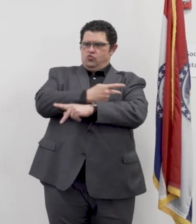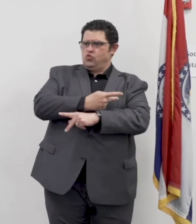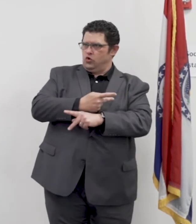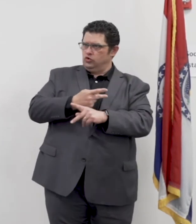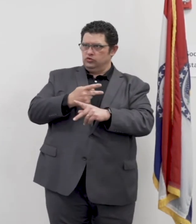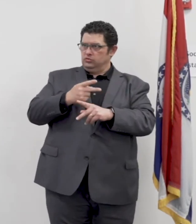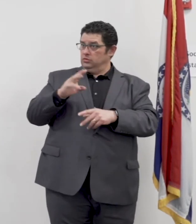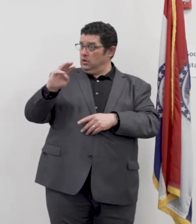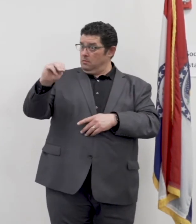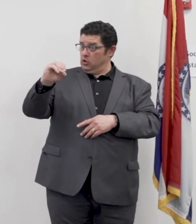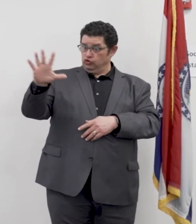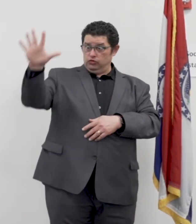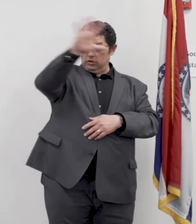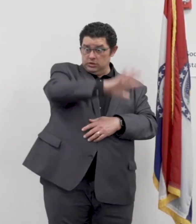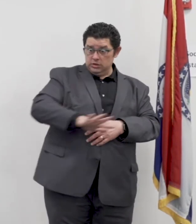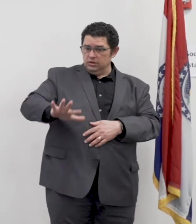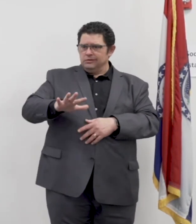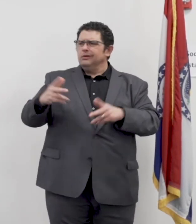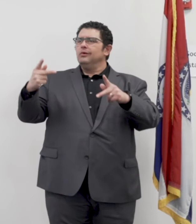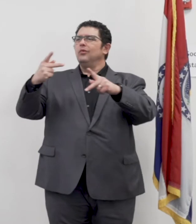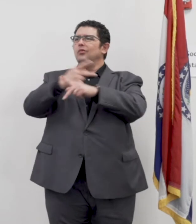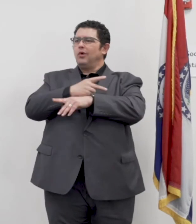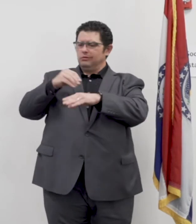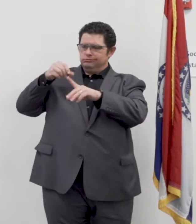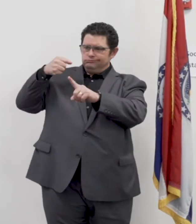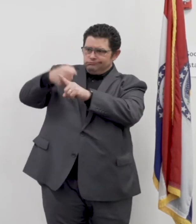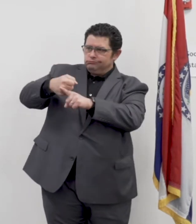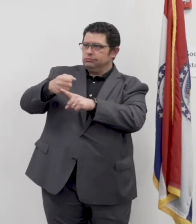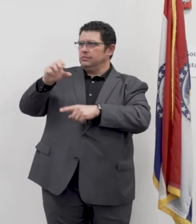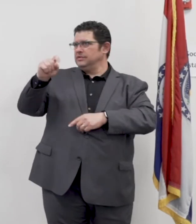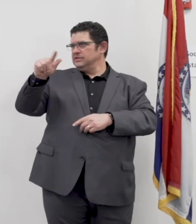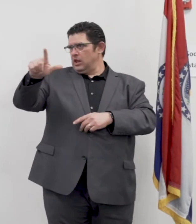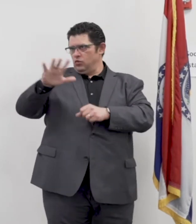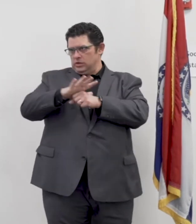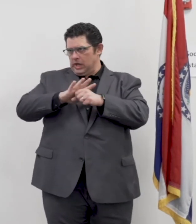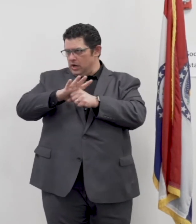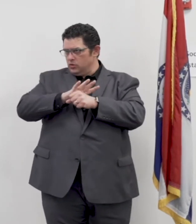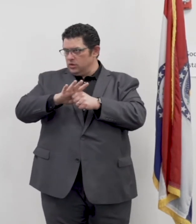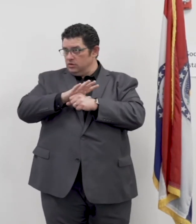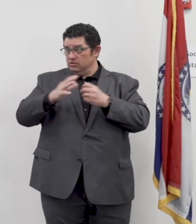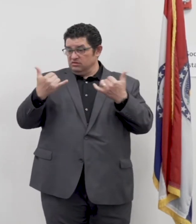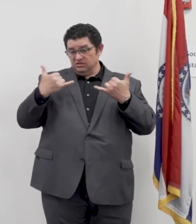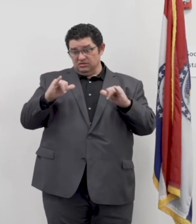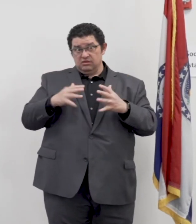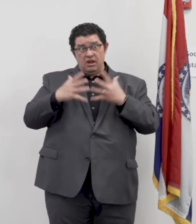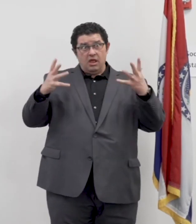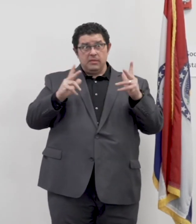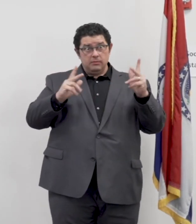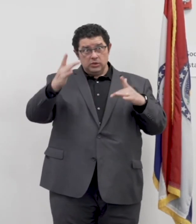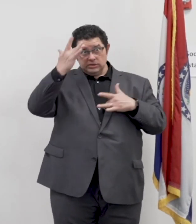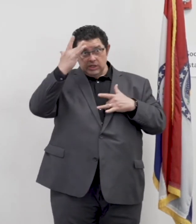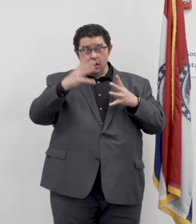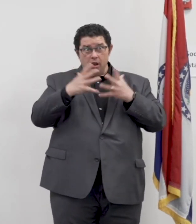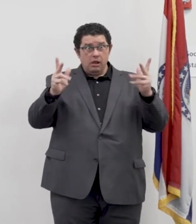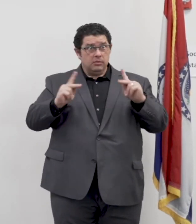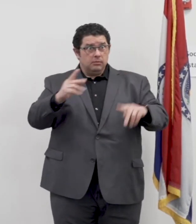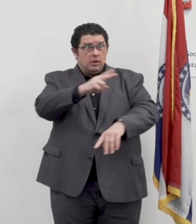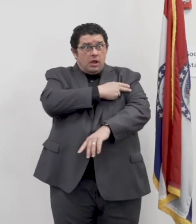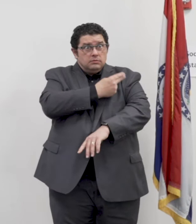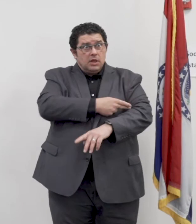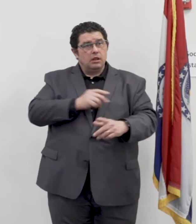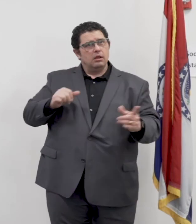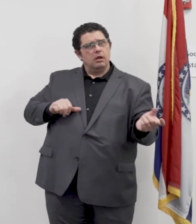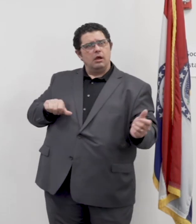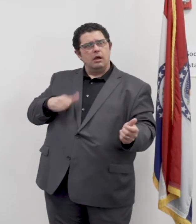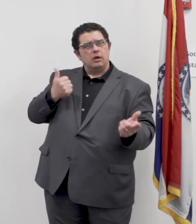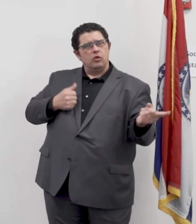in the state is right here in St. Louis County. We still have a lot of people who are very sick. We still have a lot of people in our hospitals. Just a follow-up to Chris's question. With